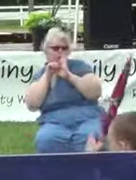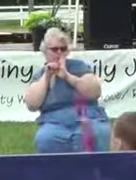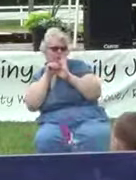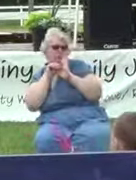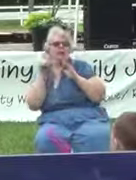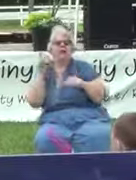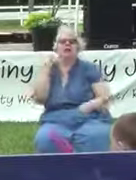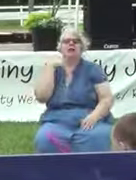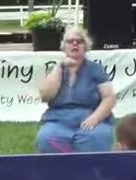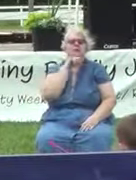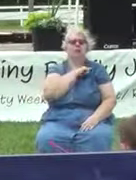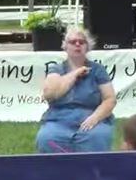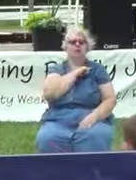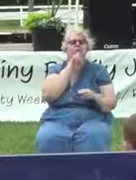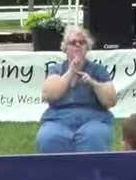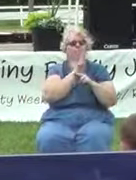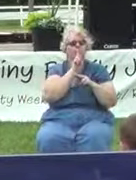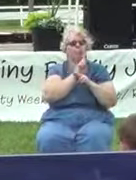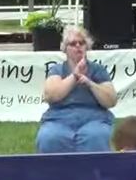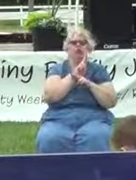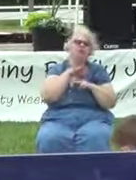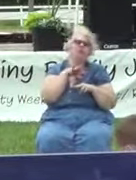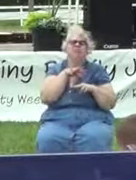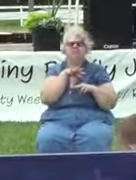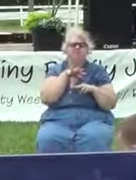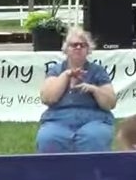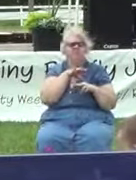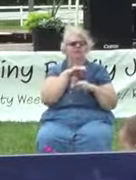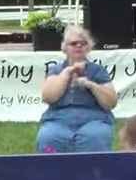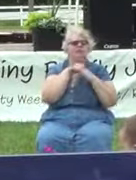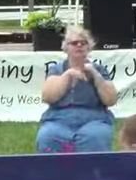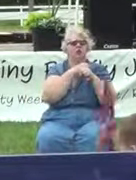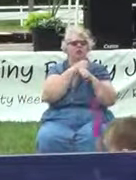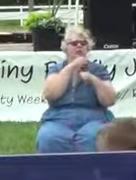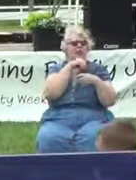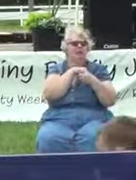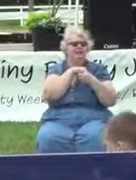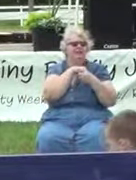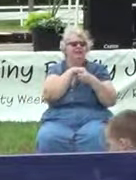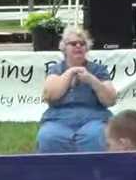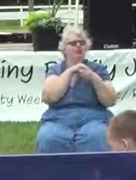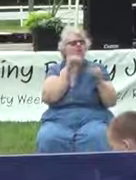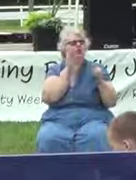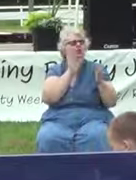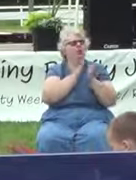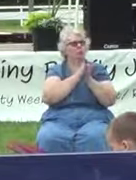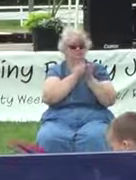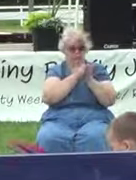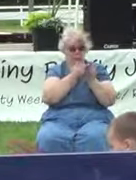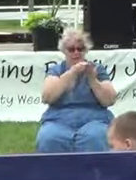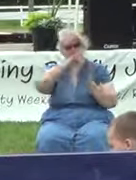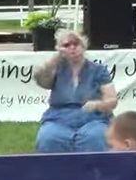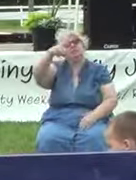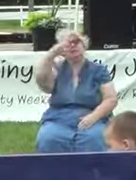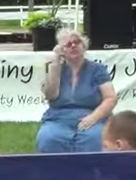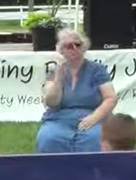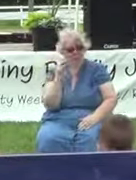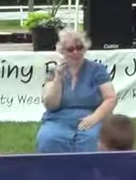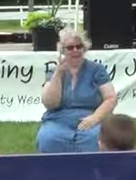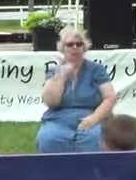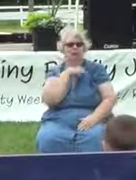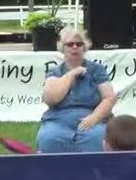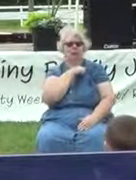Just have spent about a year and a half or a little more in the book of Acts, or in the book of John, and we're